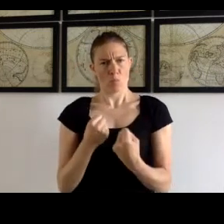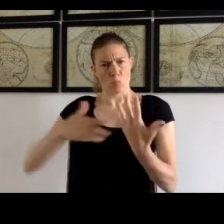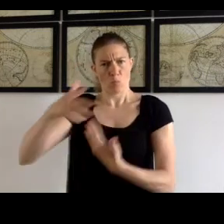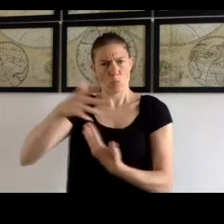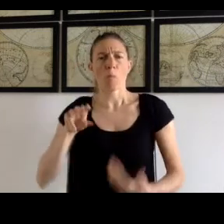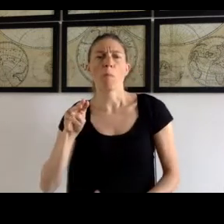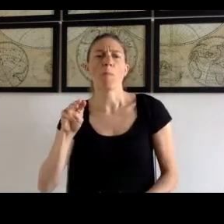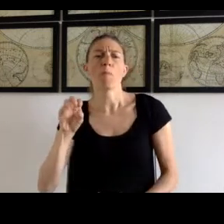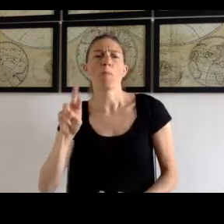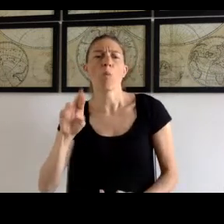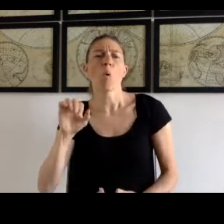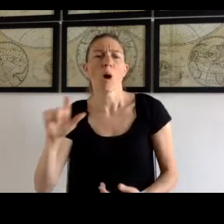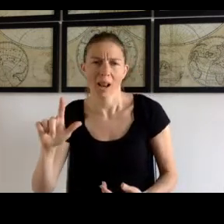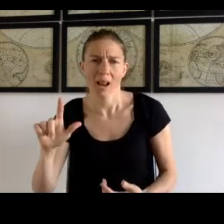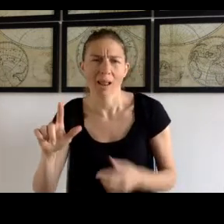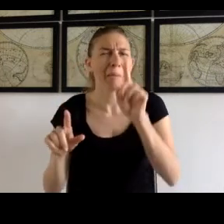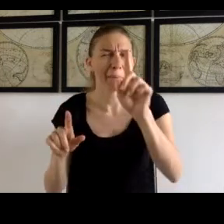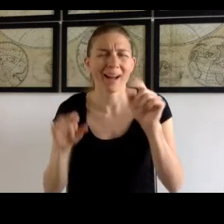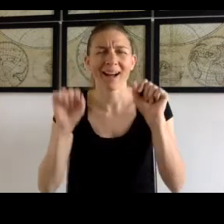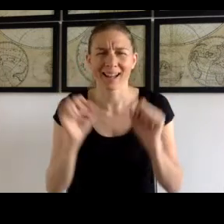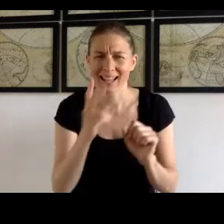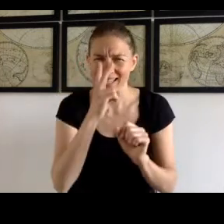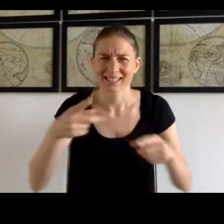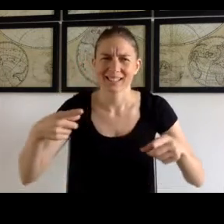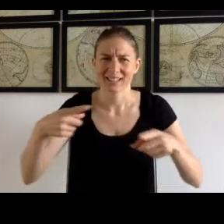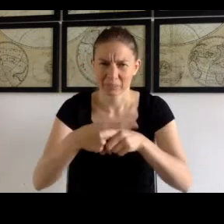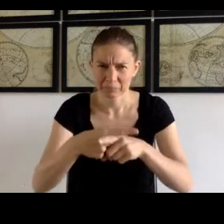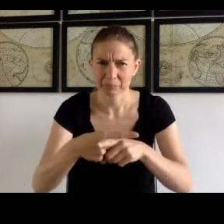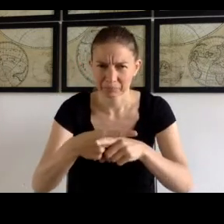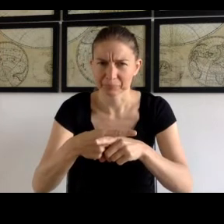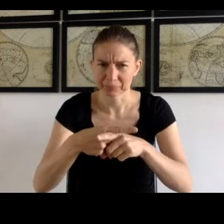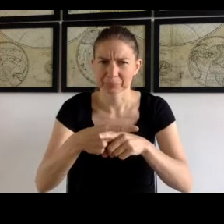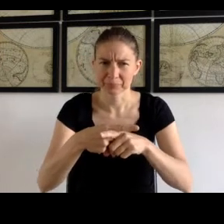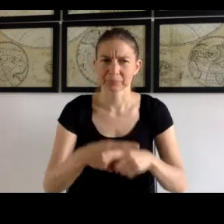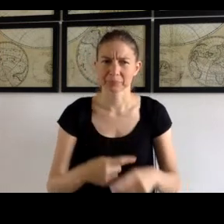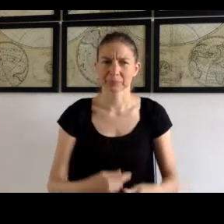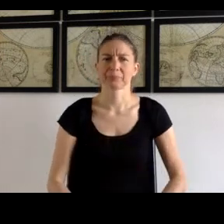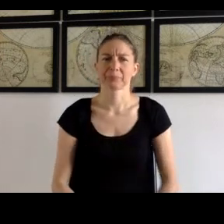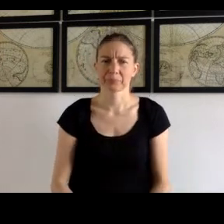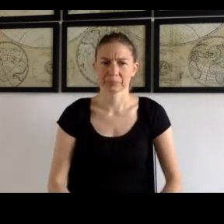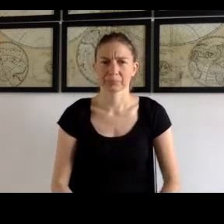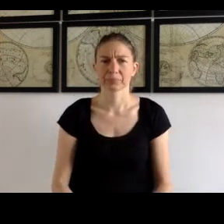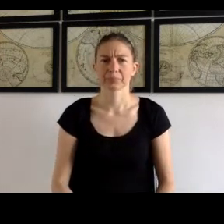there are some contradictions. Please, slide.